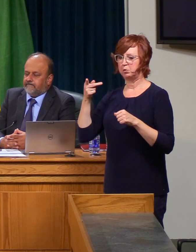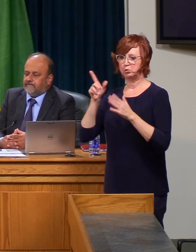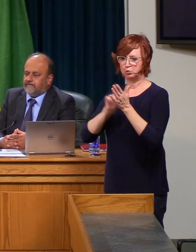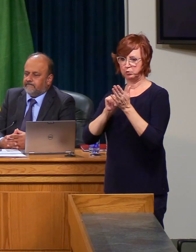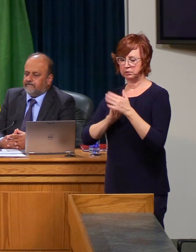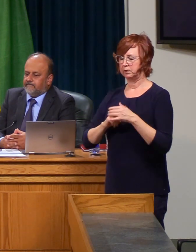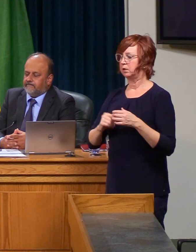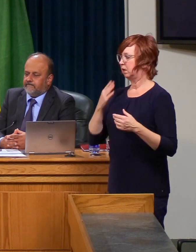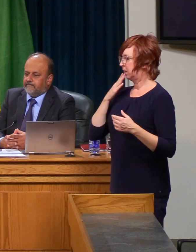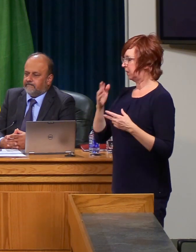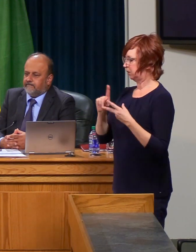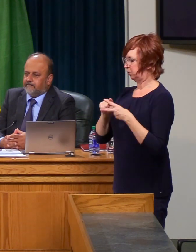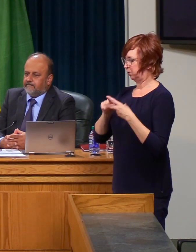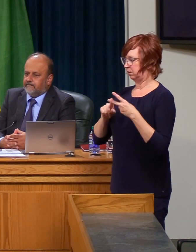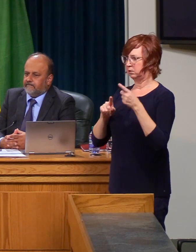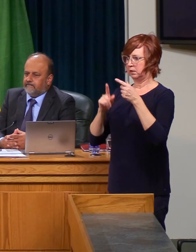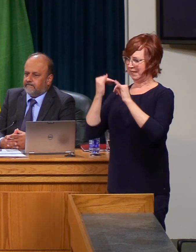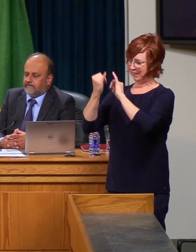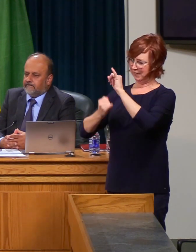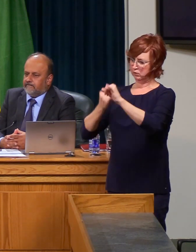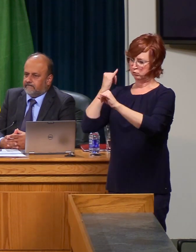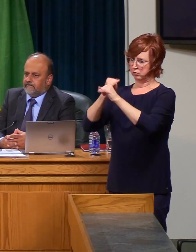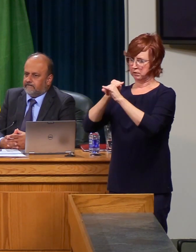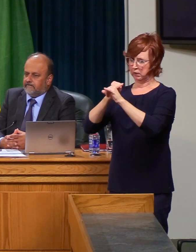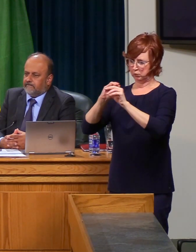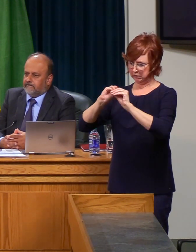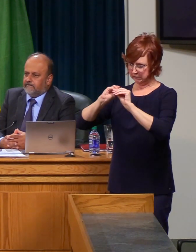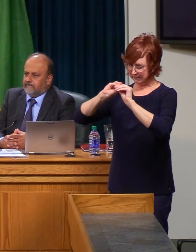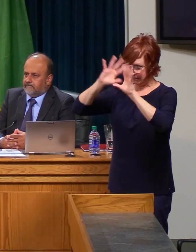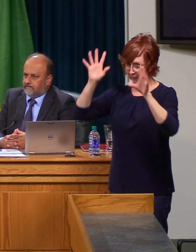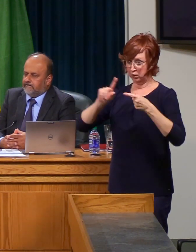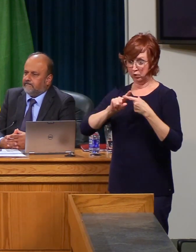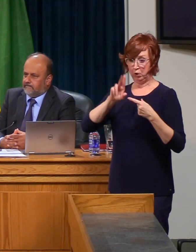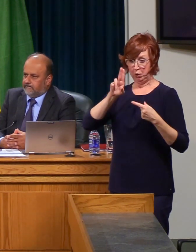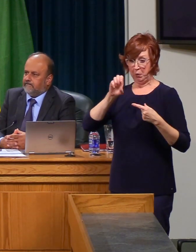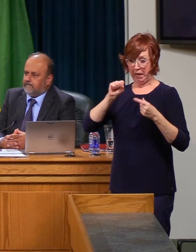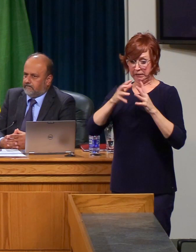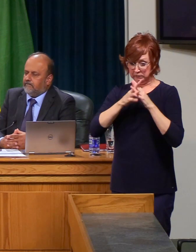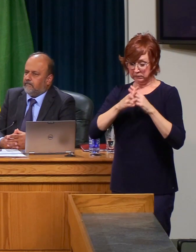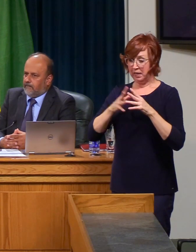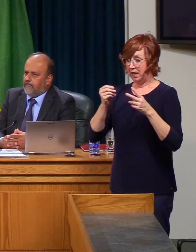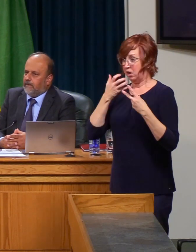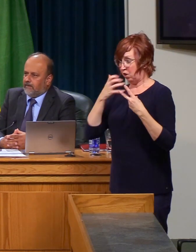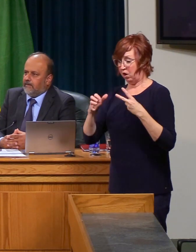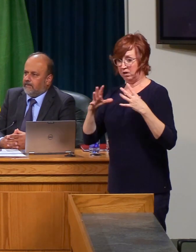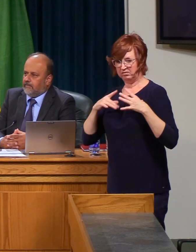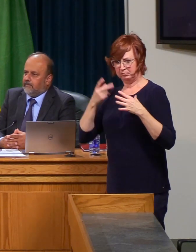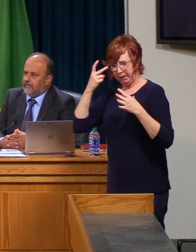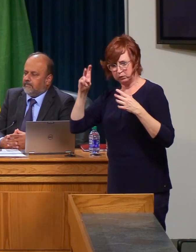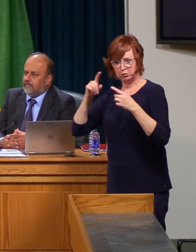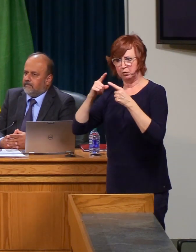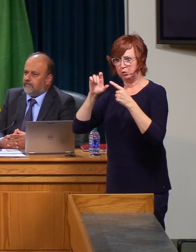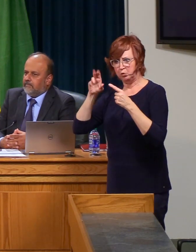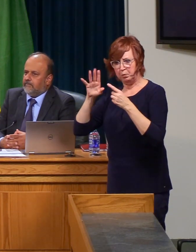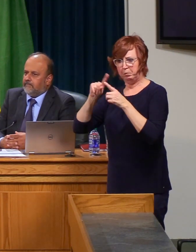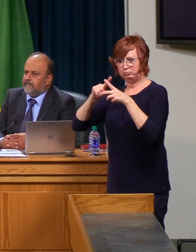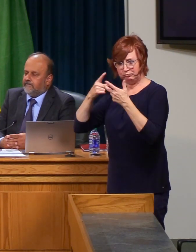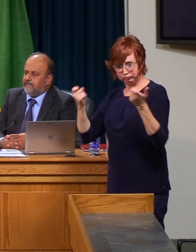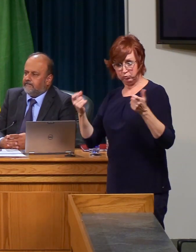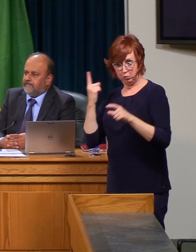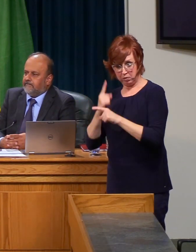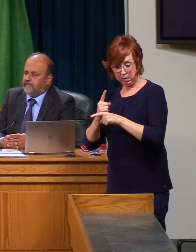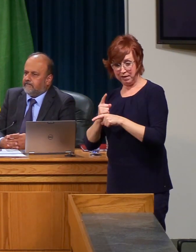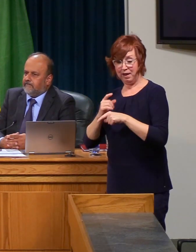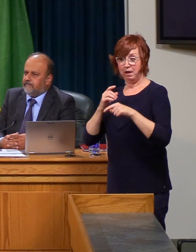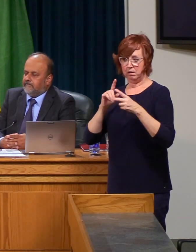things. By international, I want to be crystal clear. That's everywhere, United States, all warm destinations. And secondly, the